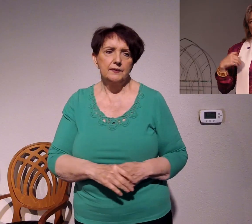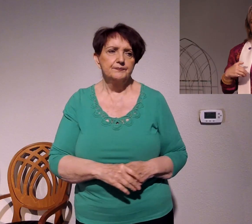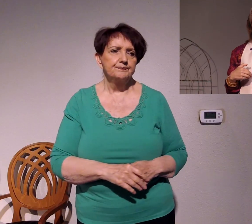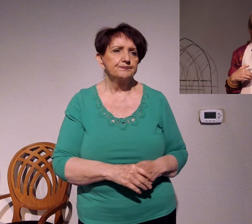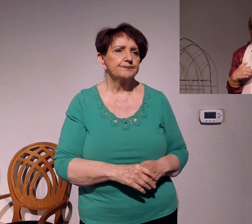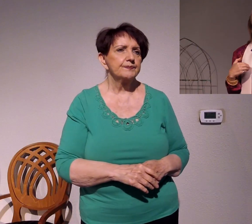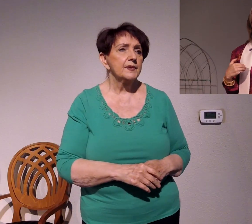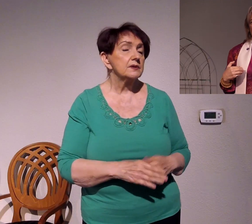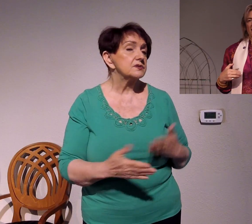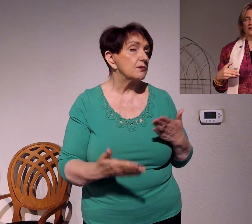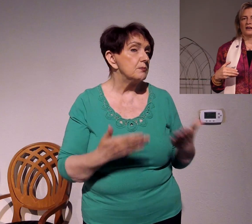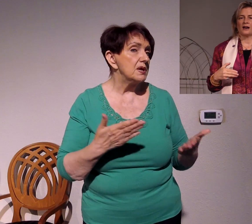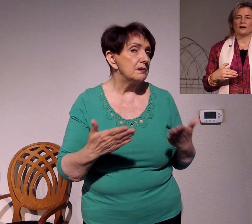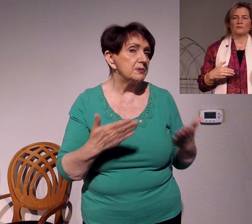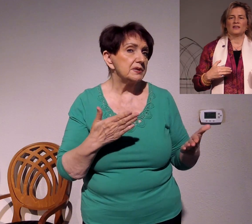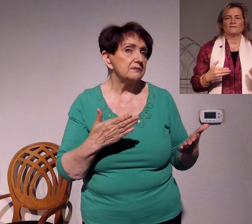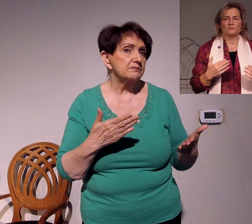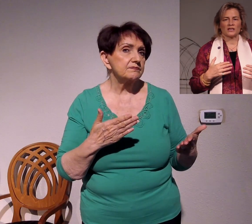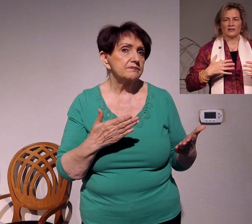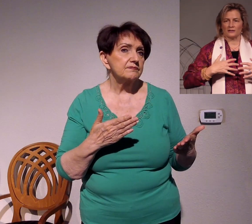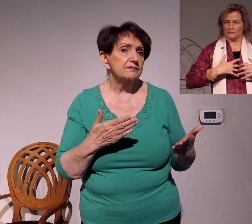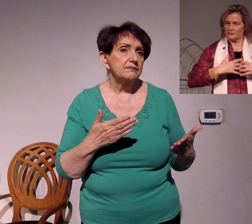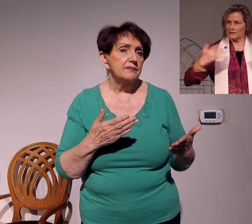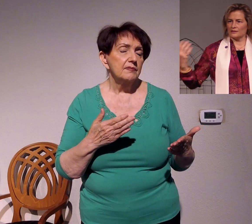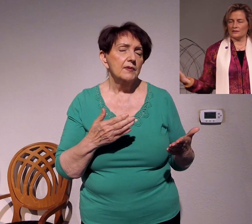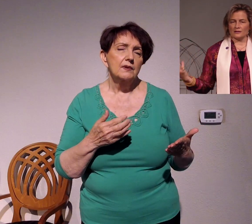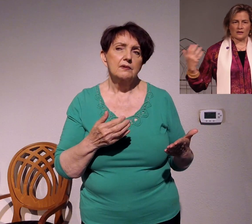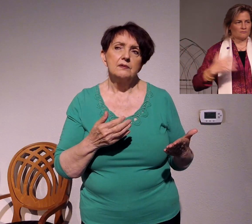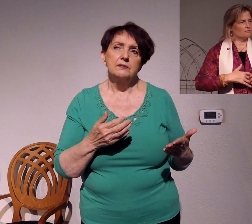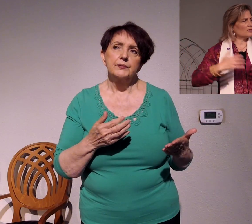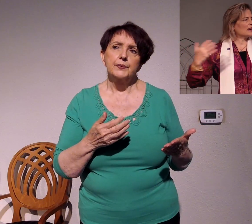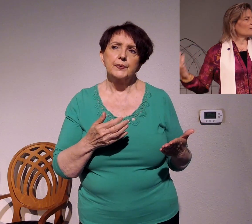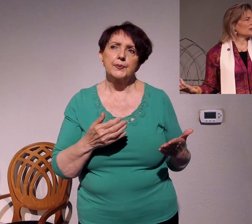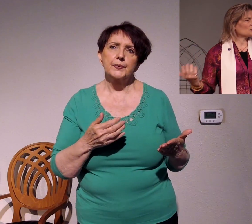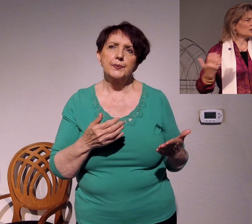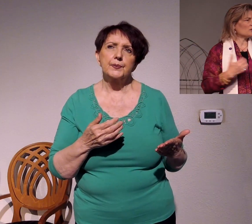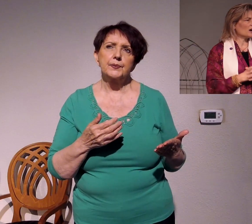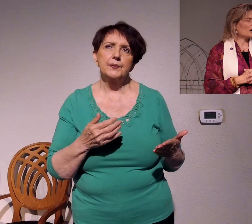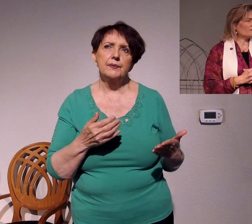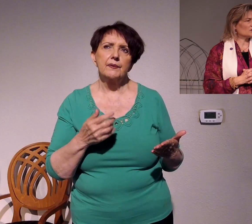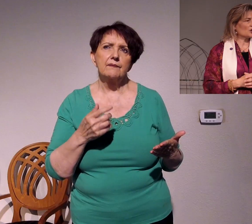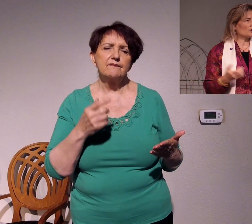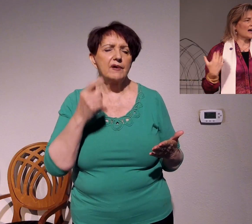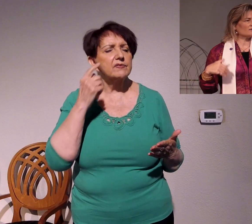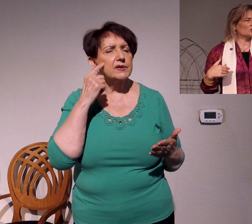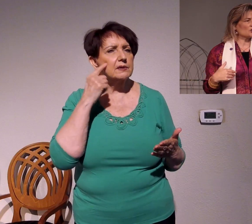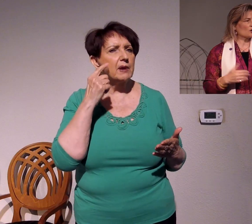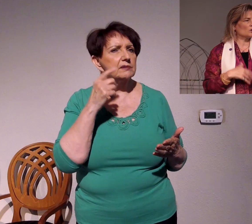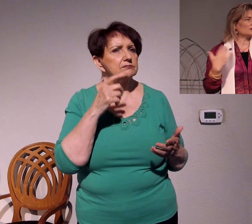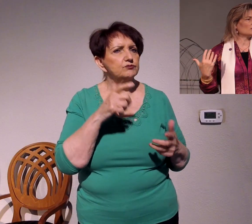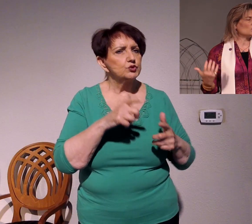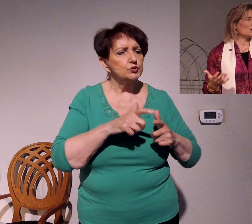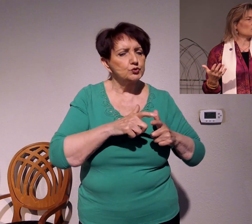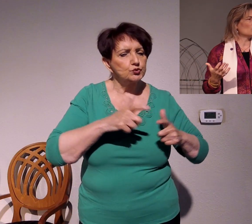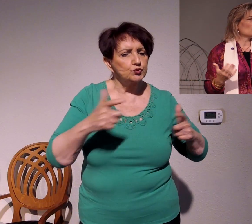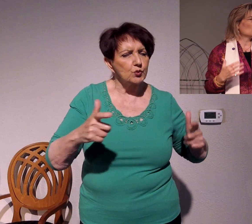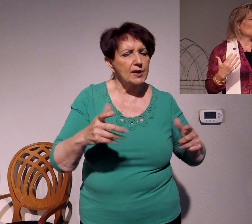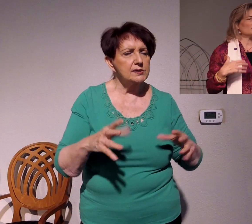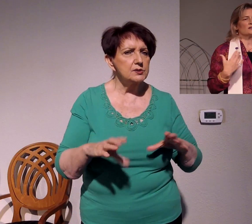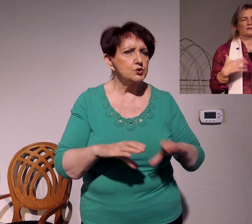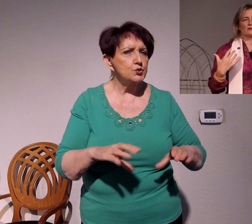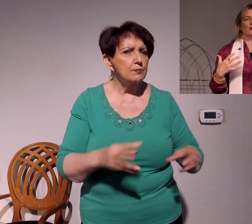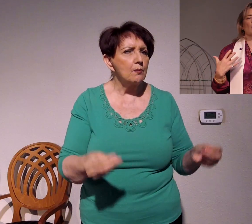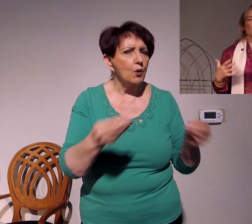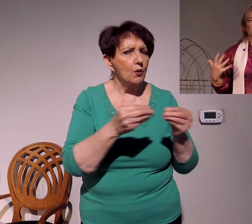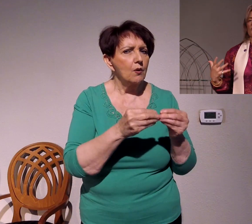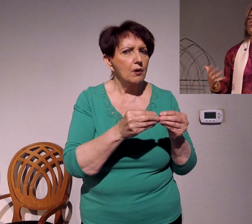And so perhaps if I'm going to think about stretching my comfort zone, I have to start with, well,